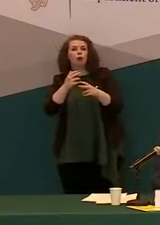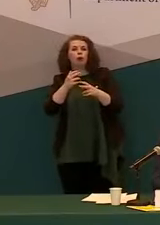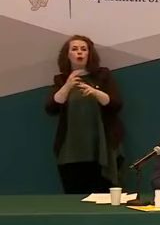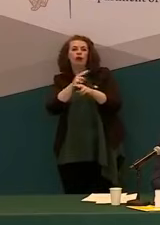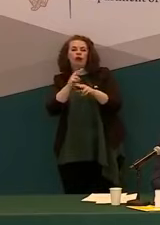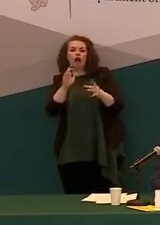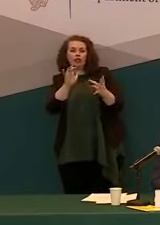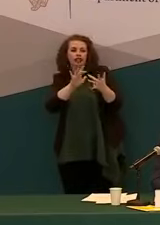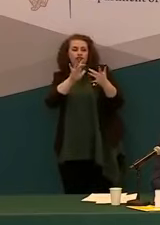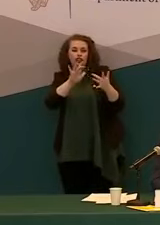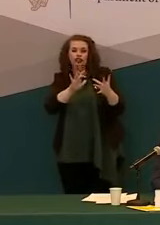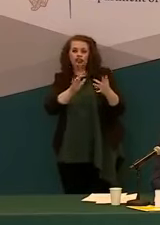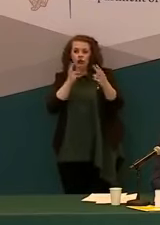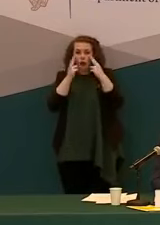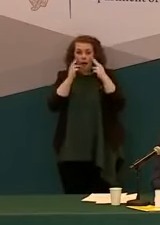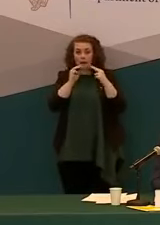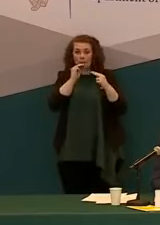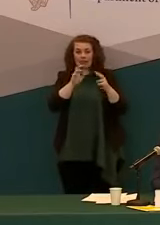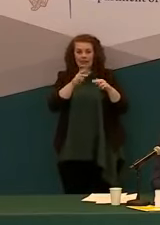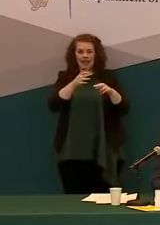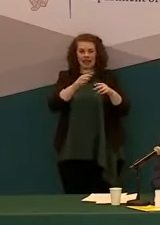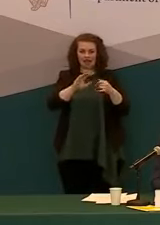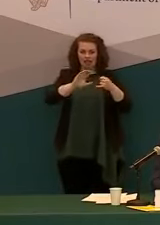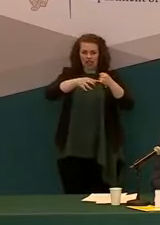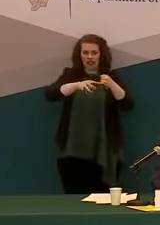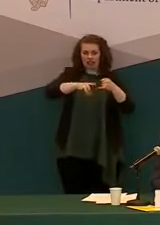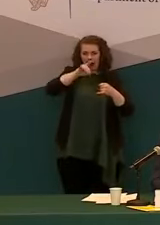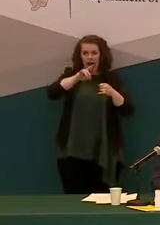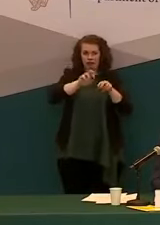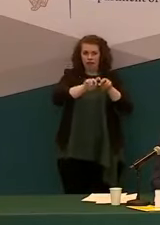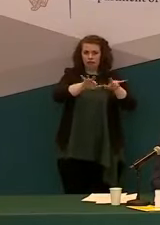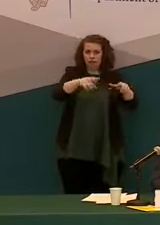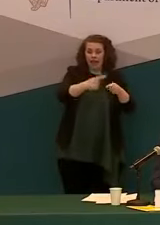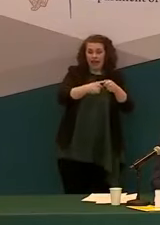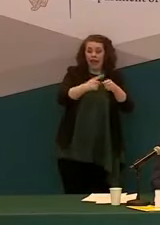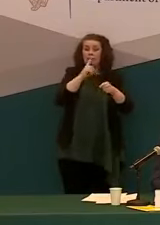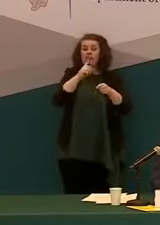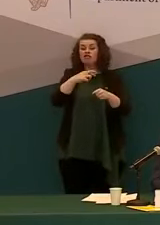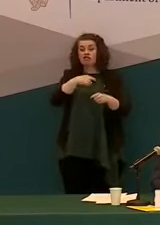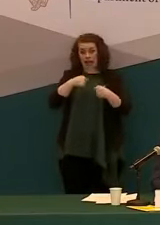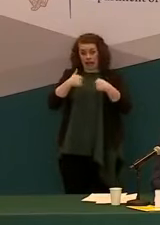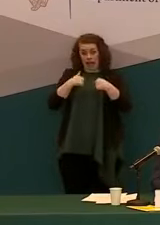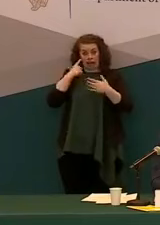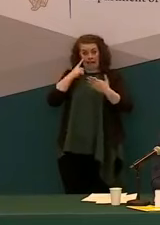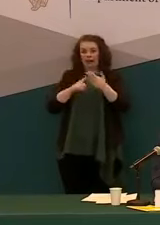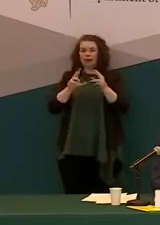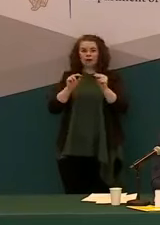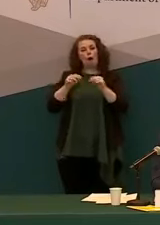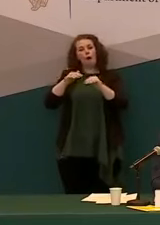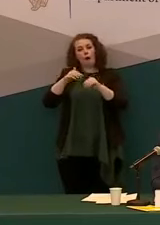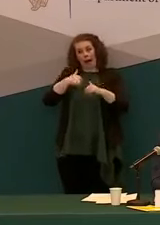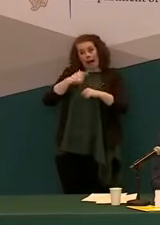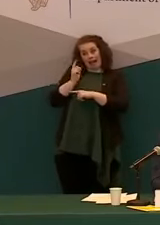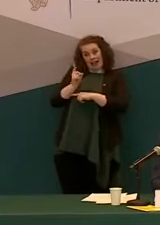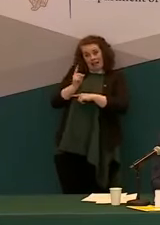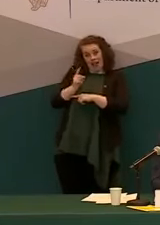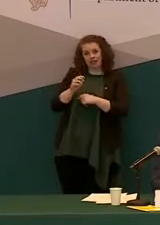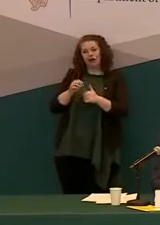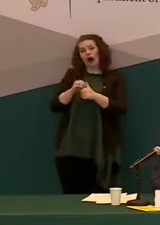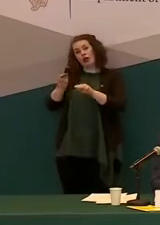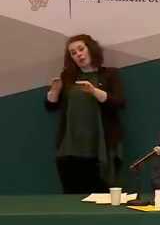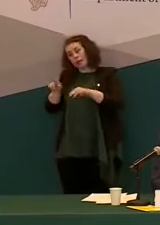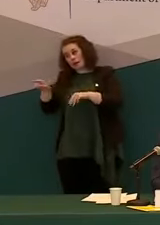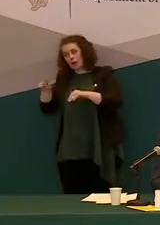high risk activity. So you can assess the risk, but that's more a public health question for the likes of people on the other end of this table than a modelling